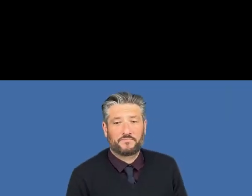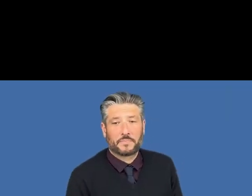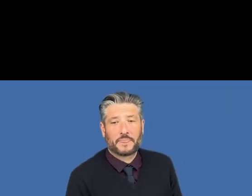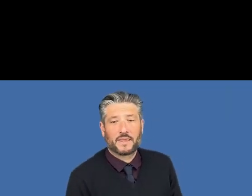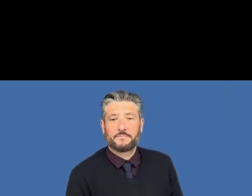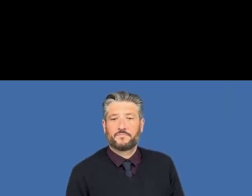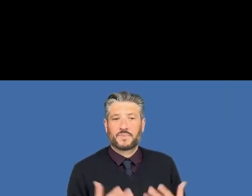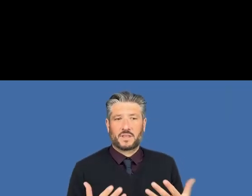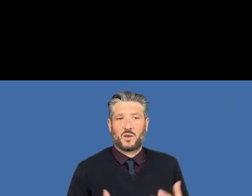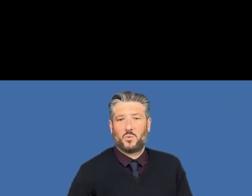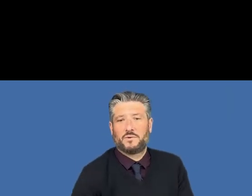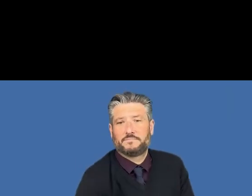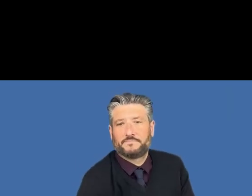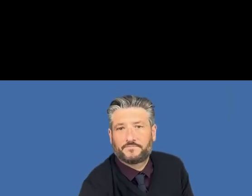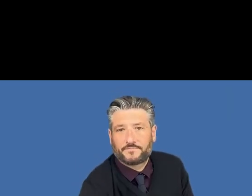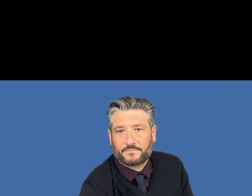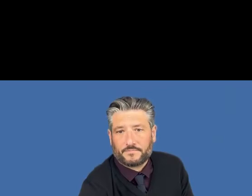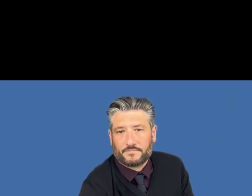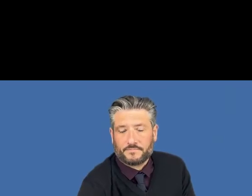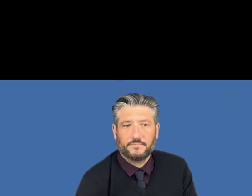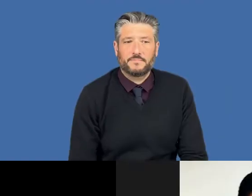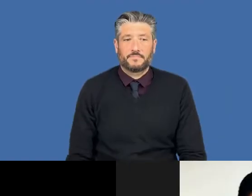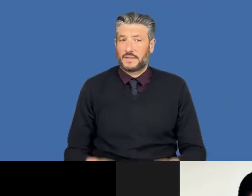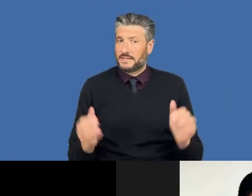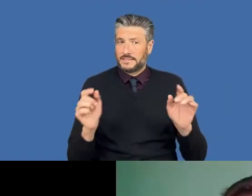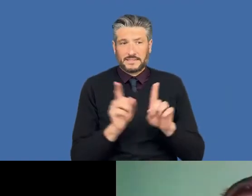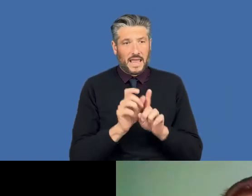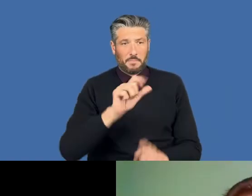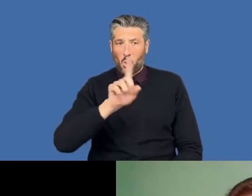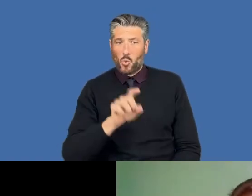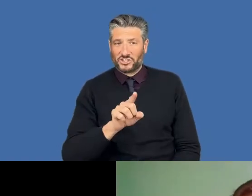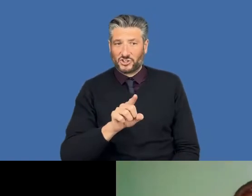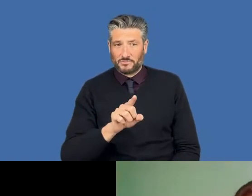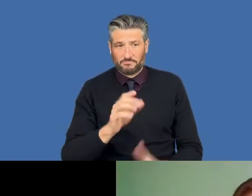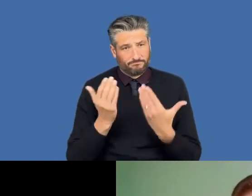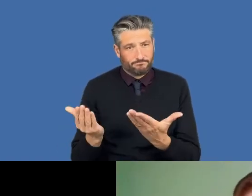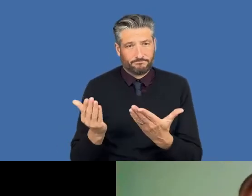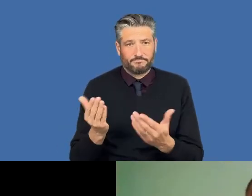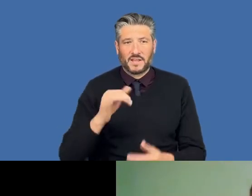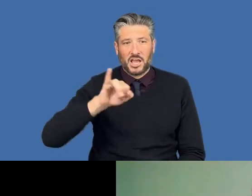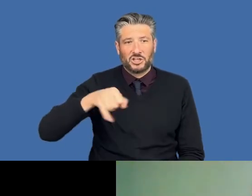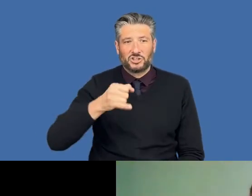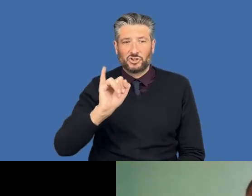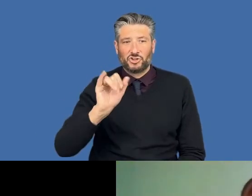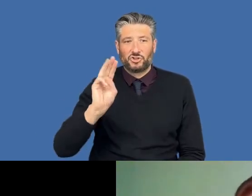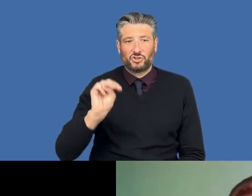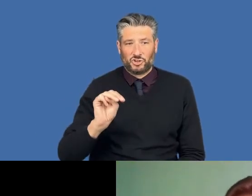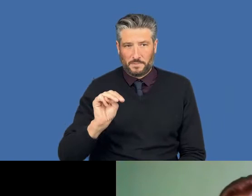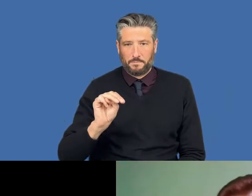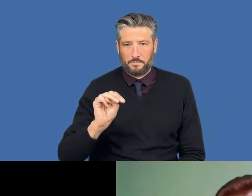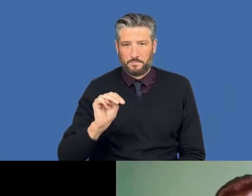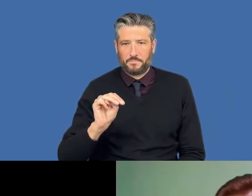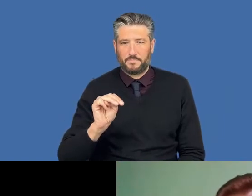Now let's ask the same question to Jim. In your view, what are the key opportunities and challenges for businesses to bring more people